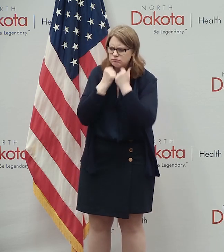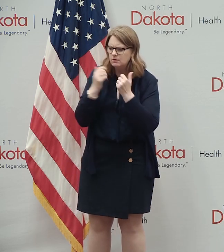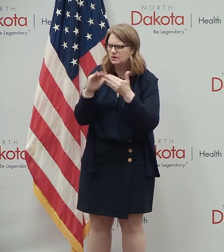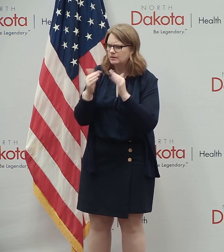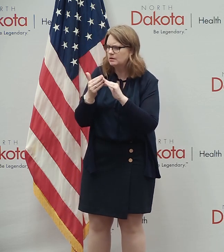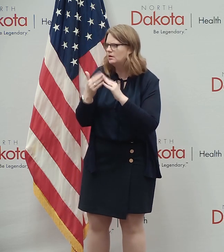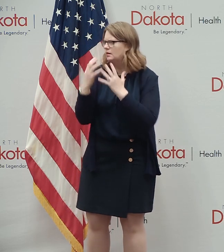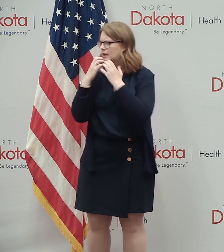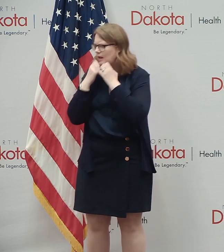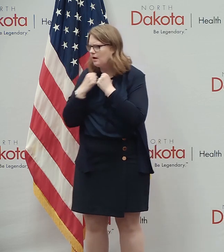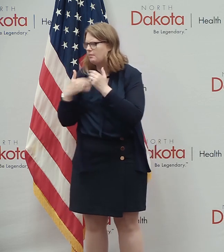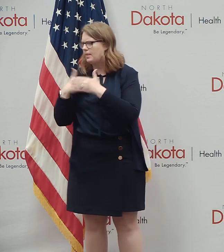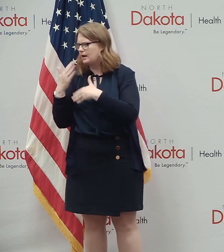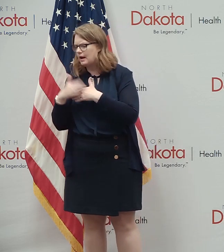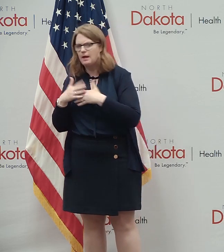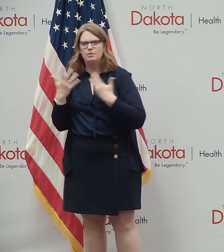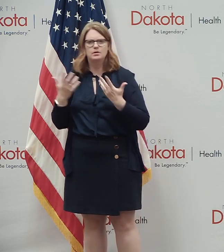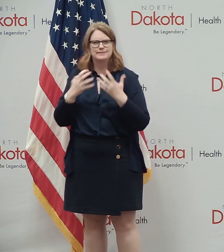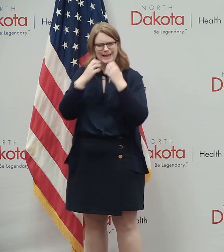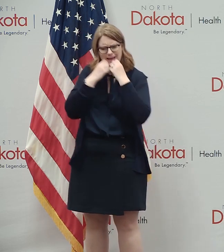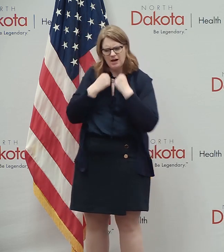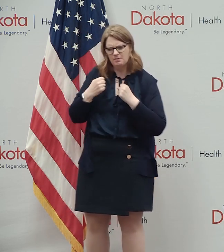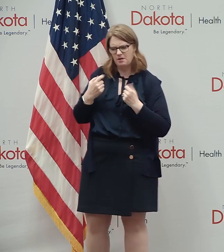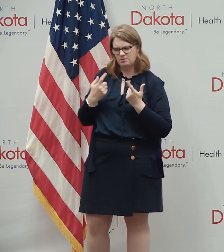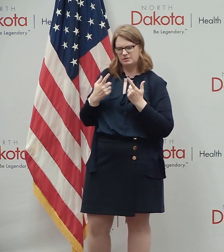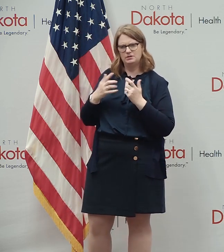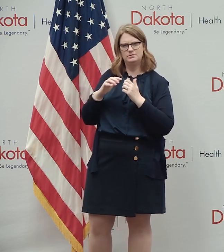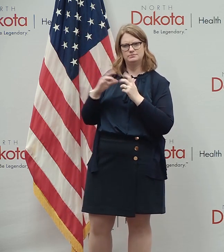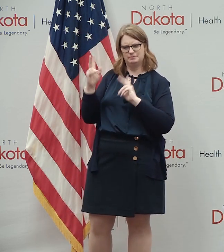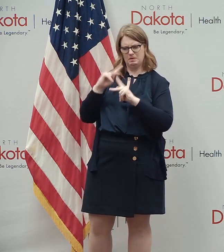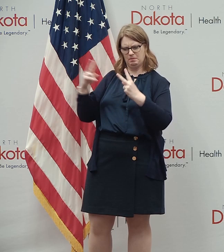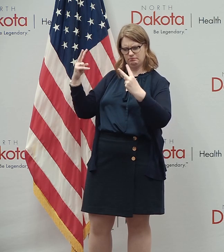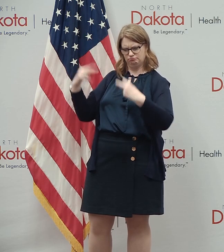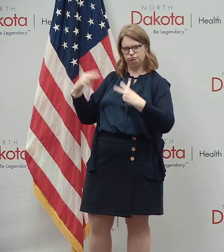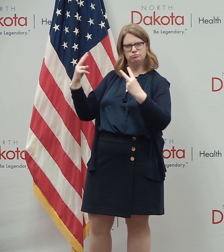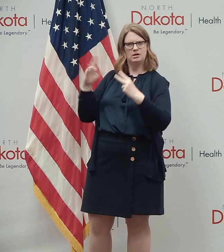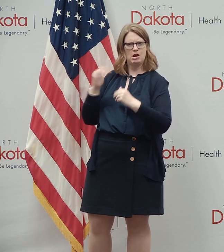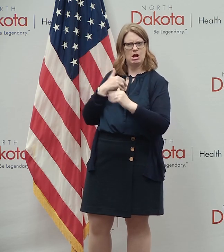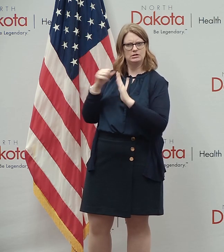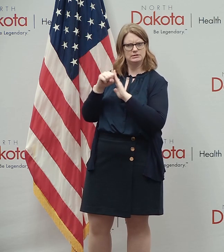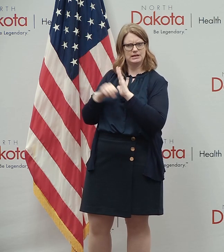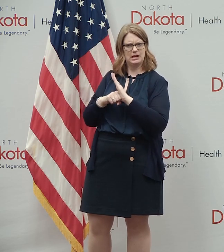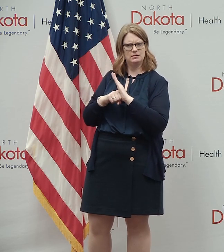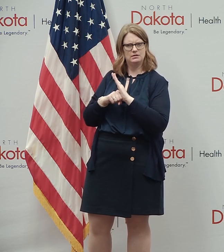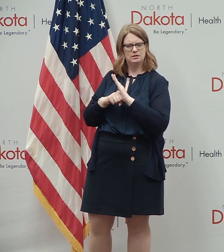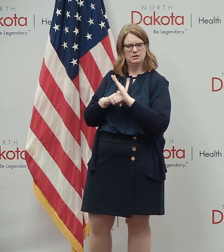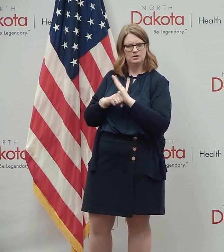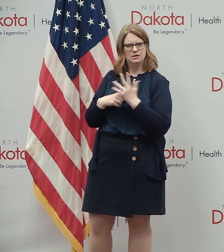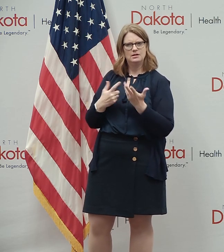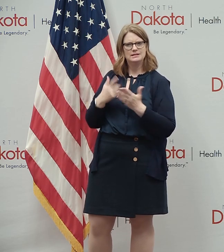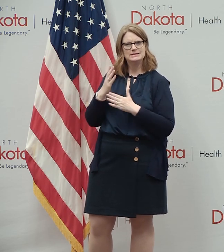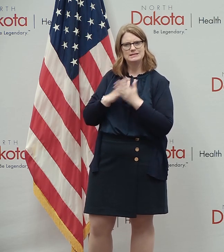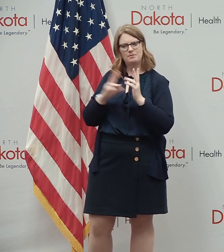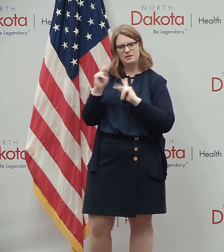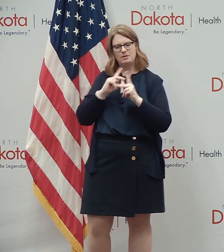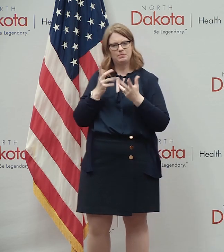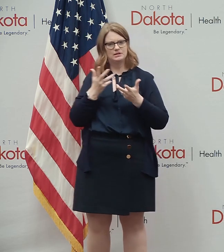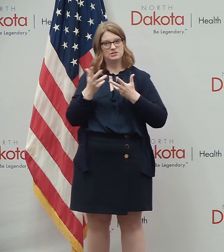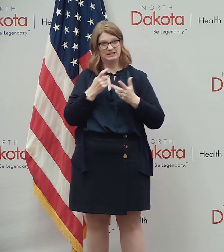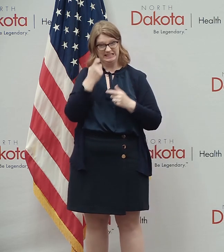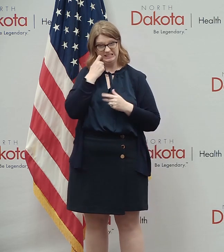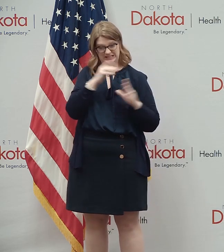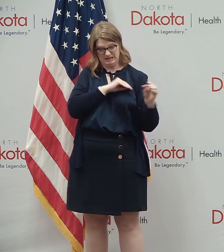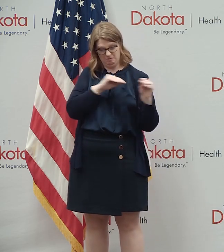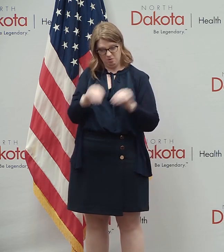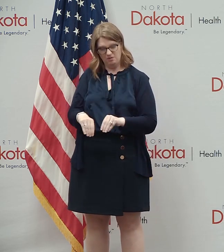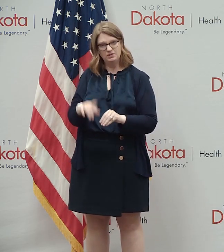their neighbors, they cared about the reputation of our state, and they cared because they believe. Some of the people I spoke to had moved to North Dakota